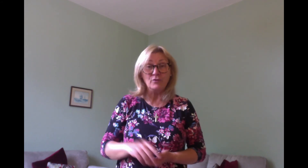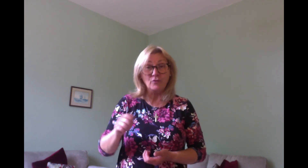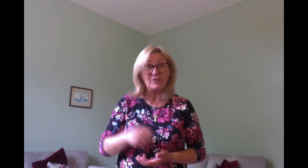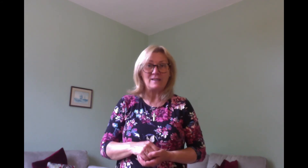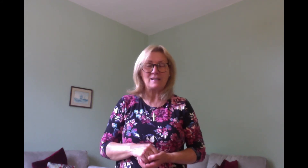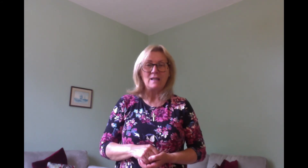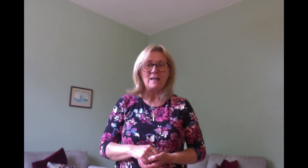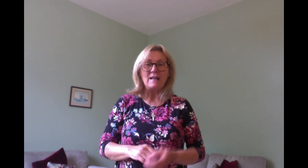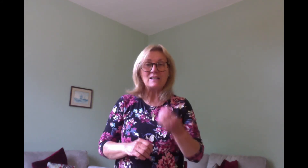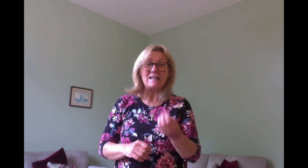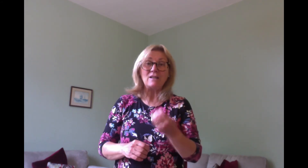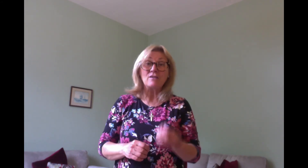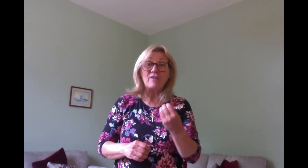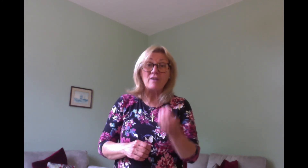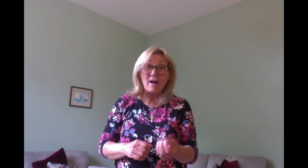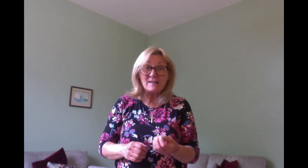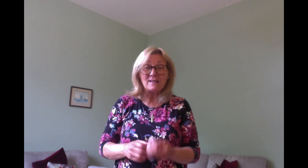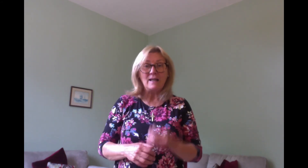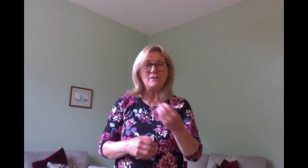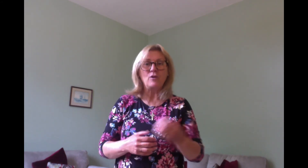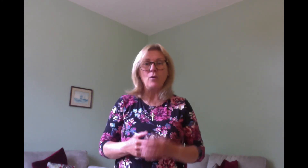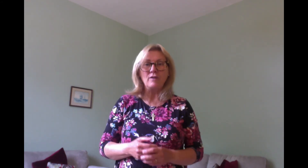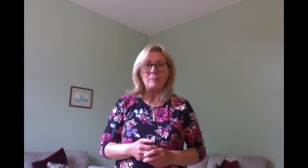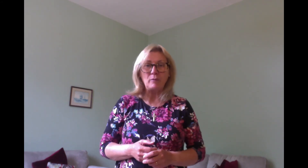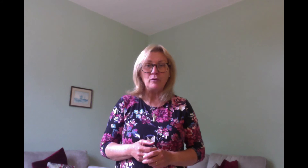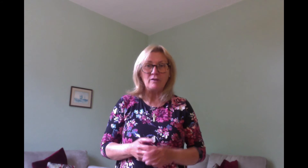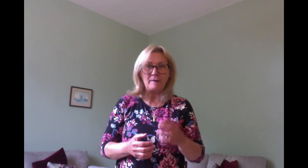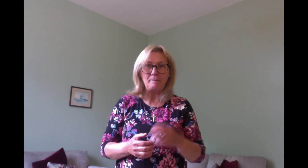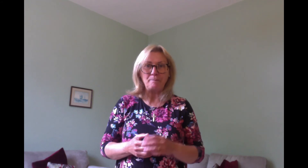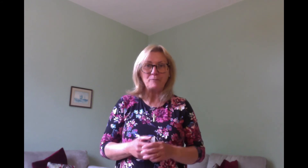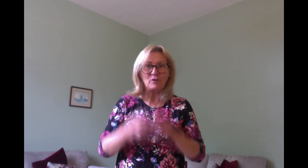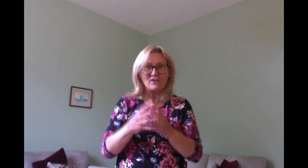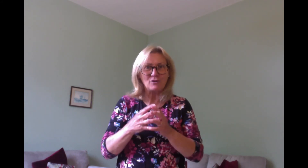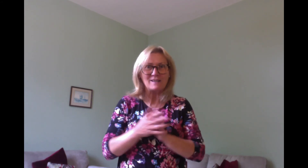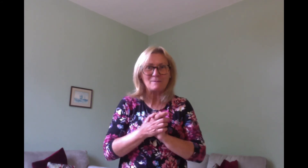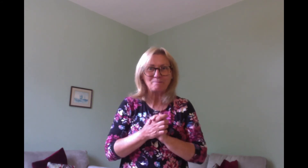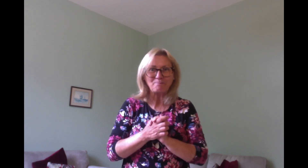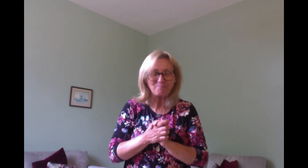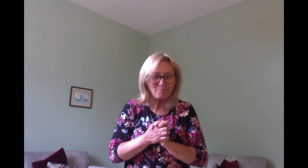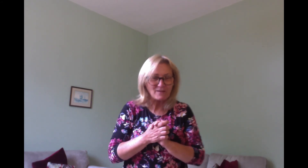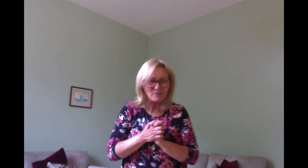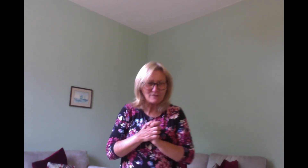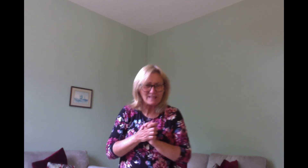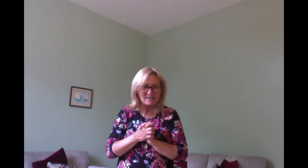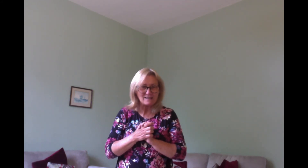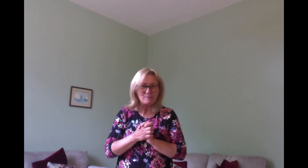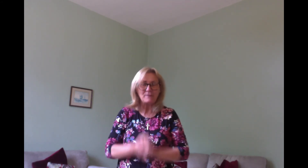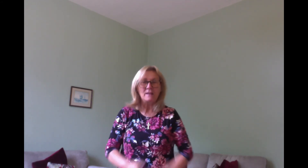wrote this, is saying for us and for all of the people who love him. So let's do this. So it says this: